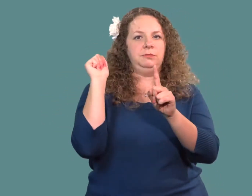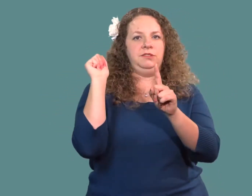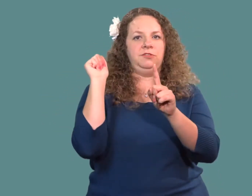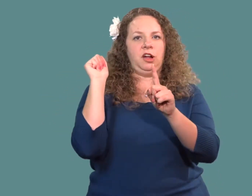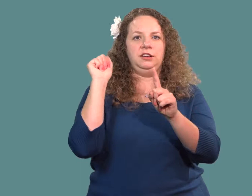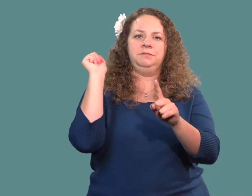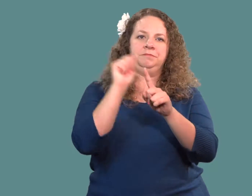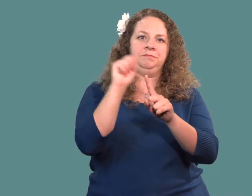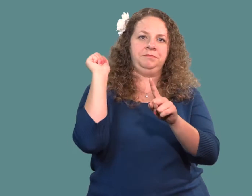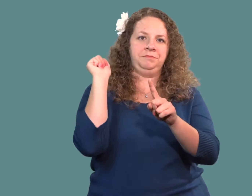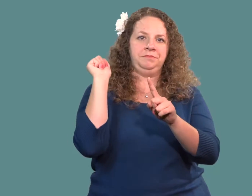be fraud.